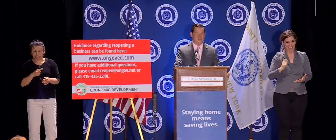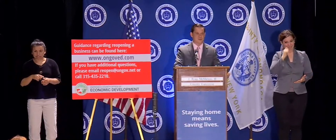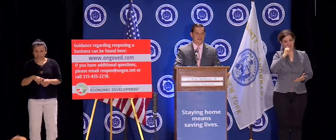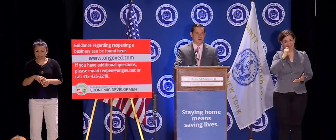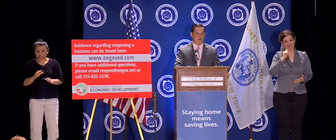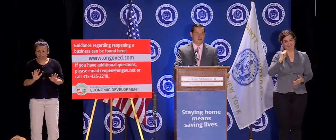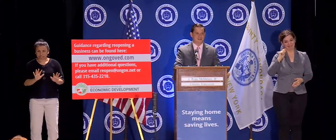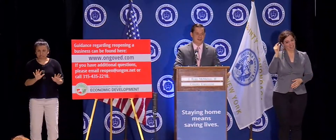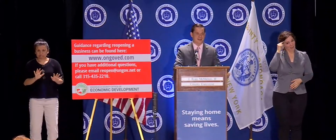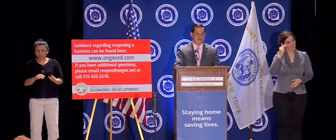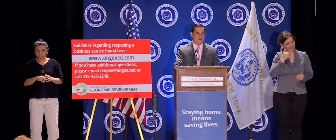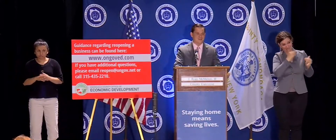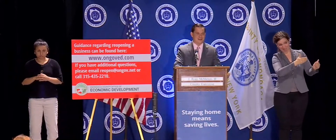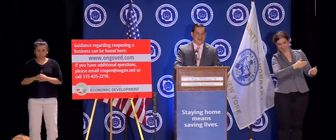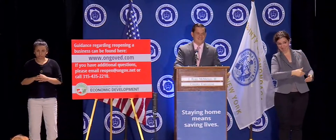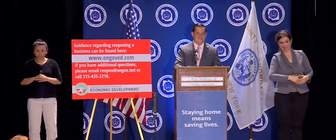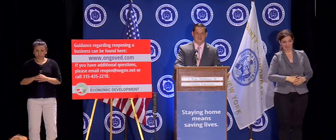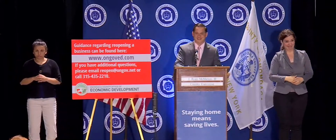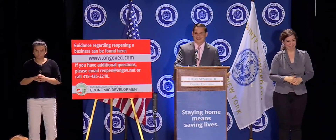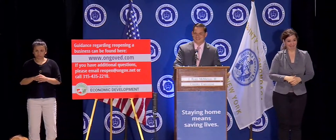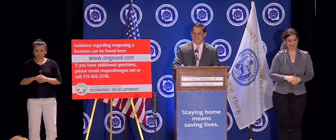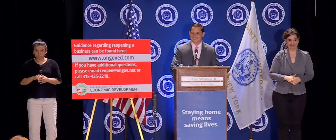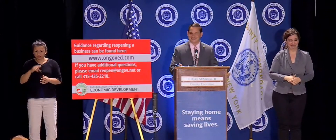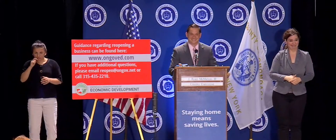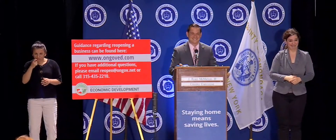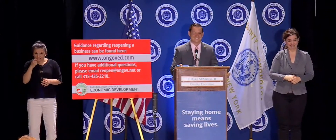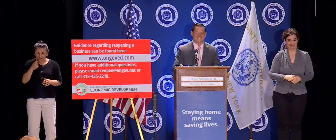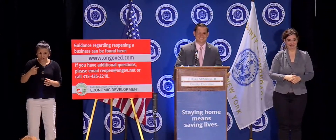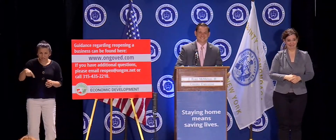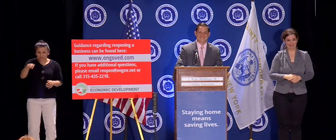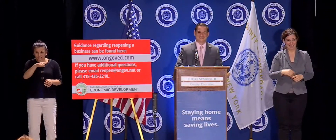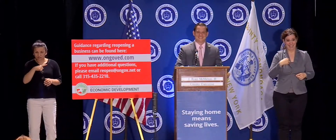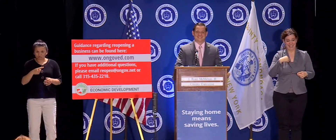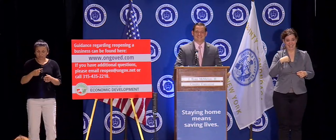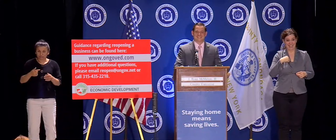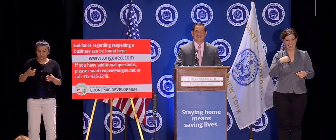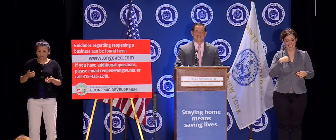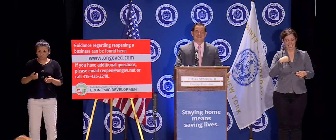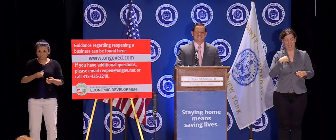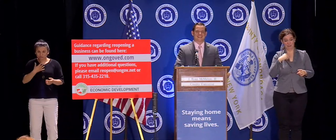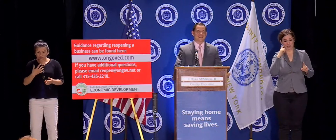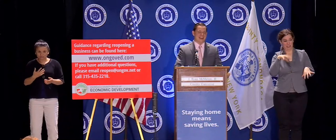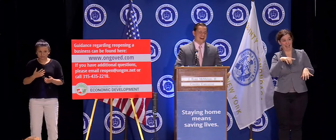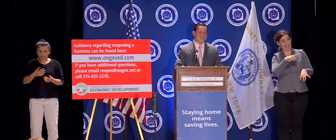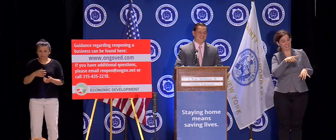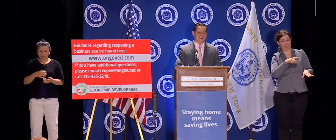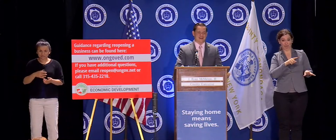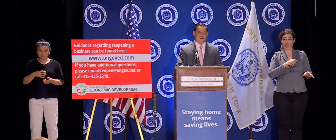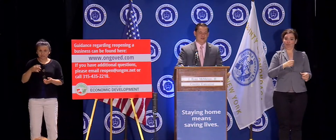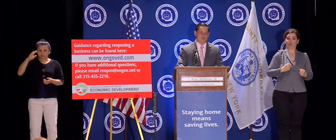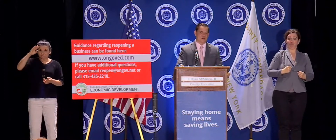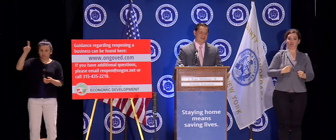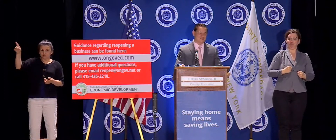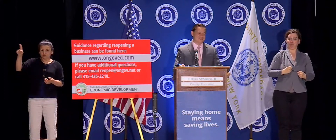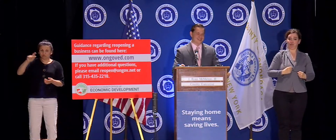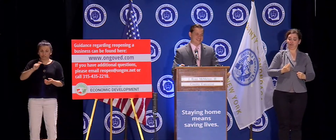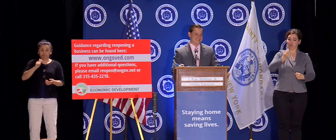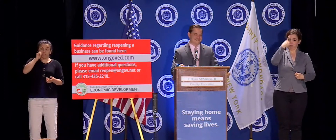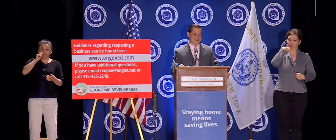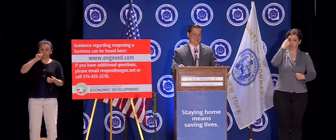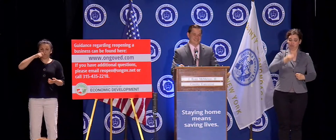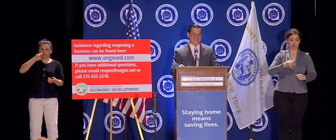I know you will celebrate the day when I have to go get tested. It looks like it went pretty far up his nose if you watch. Did it? I didn't look at it that much, but it